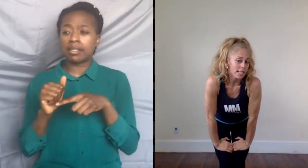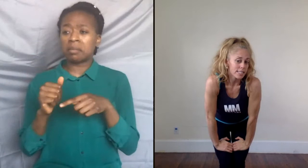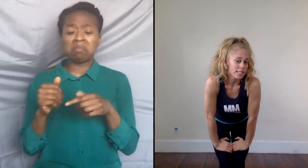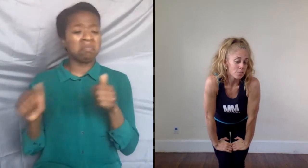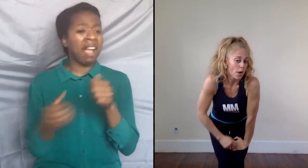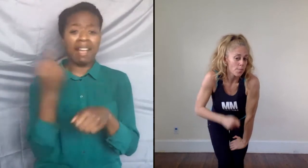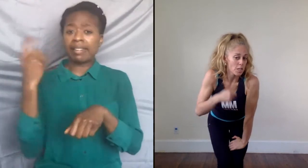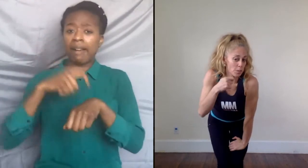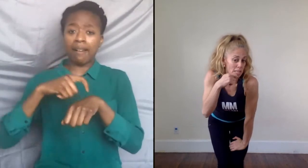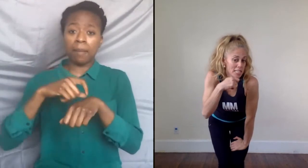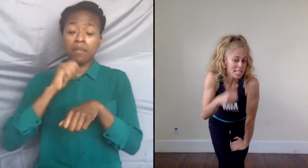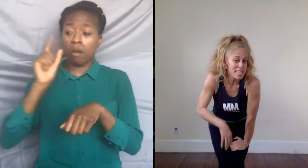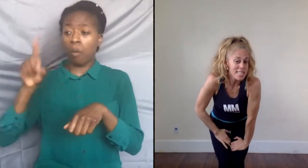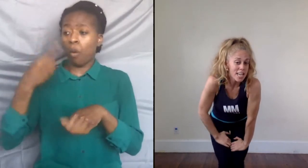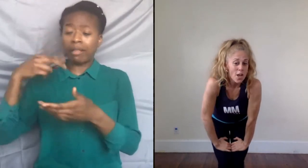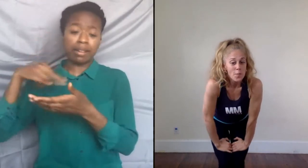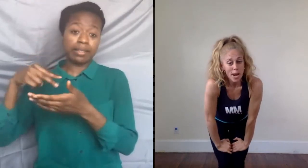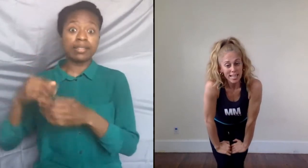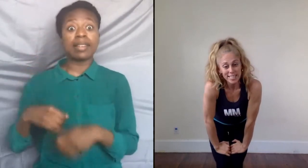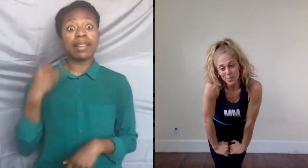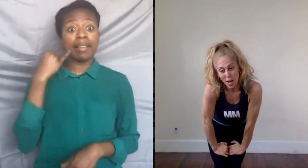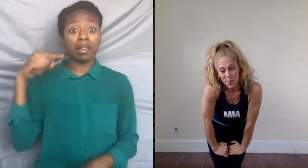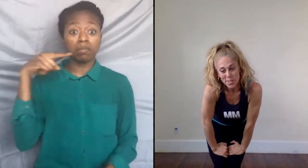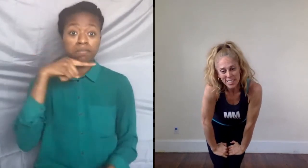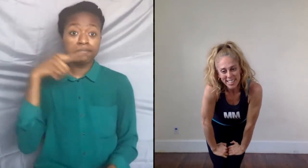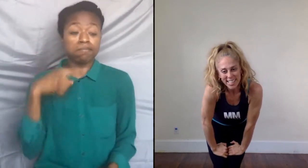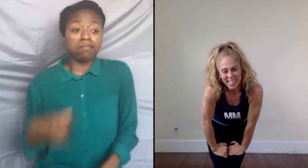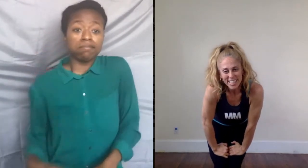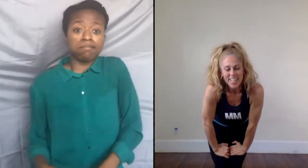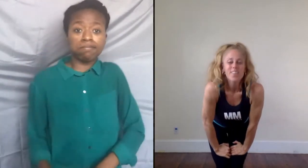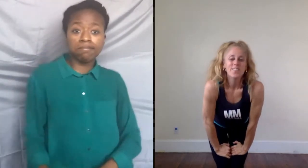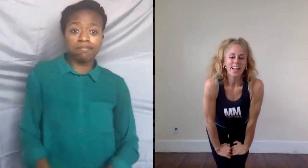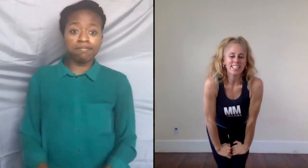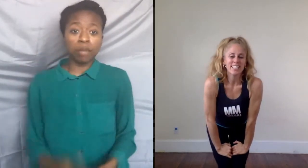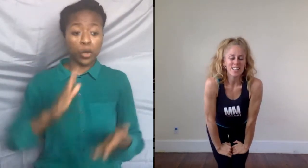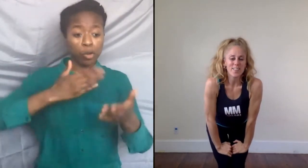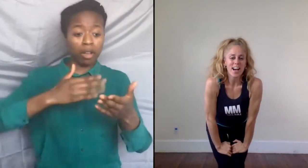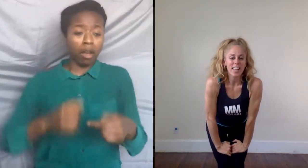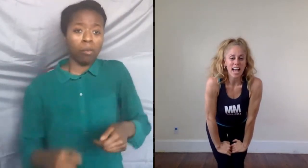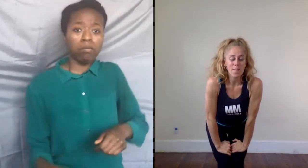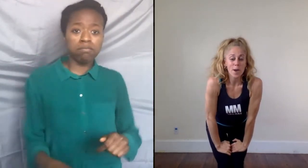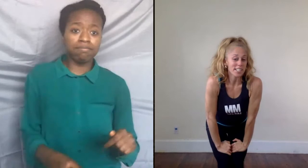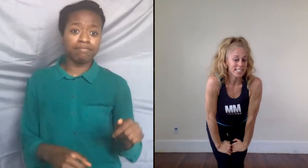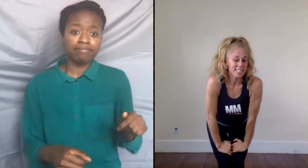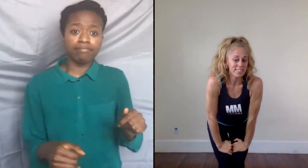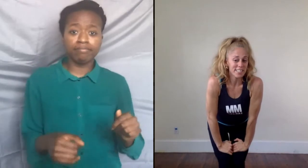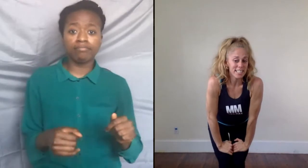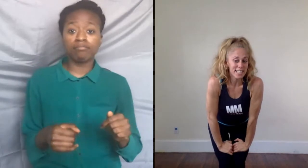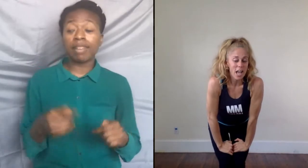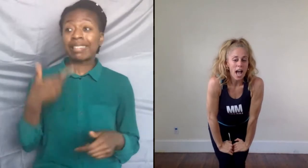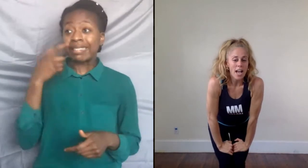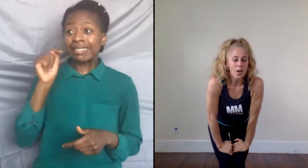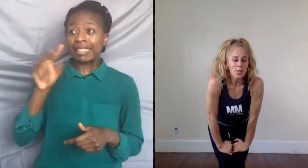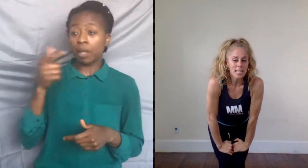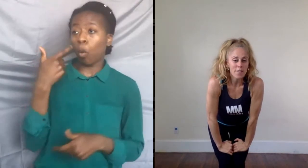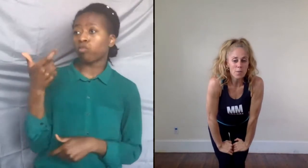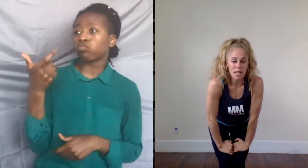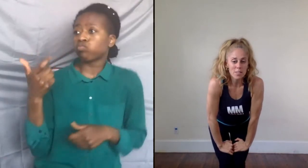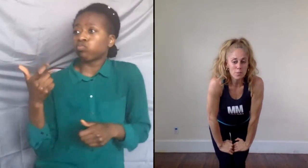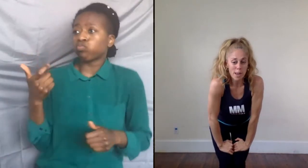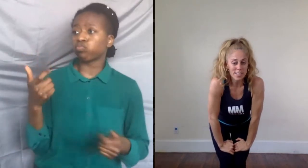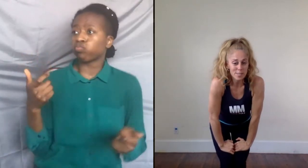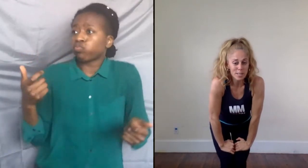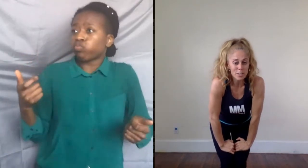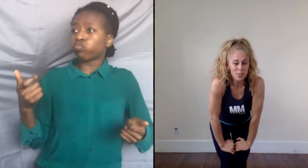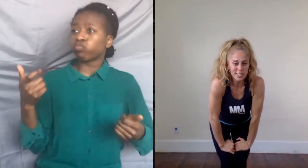I practice it when I'm brushing my teeth, practice it when I'm cooking, practice it while I'm watching TV. I always have a